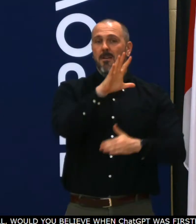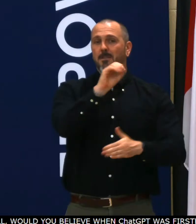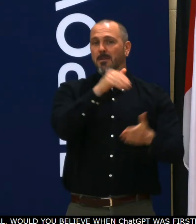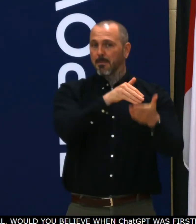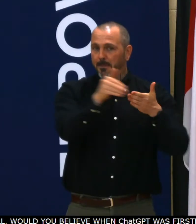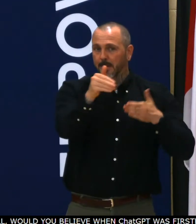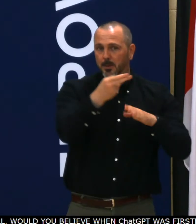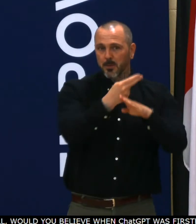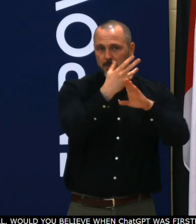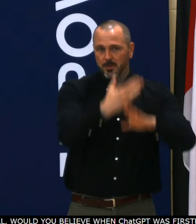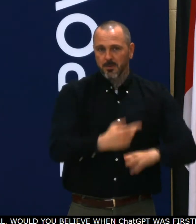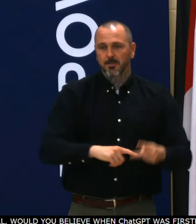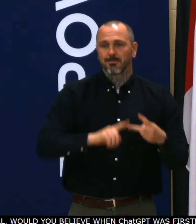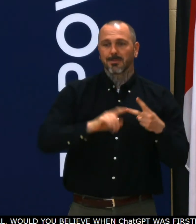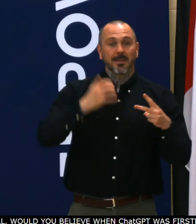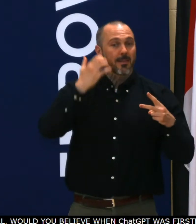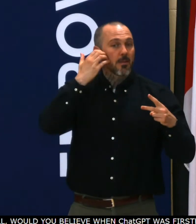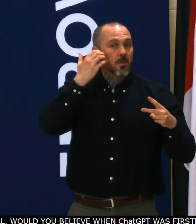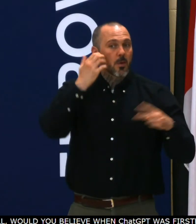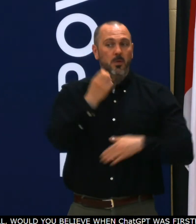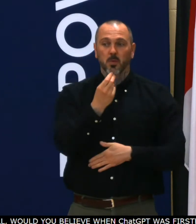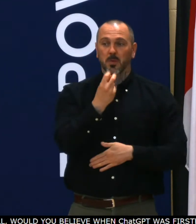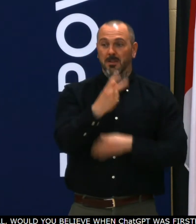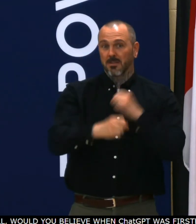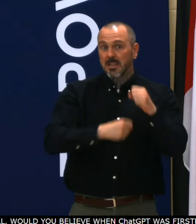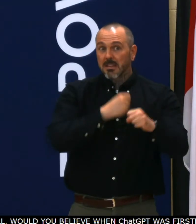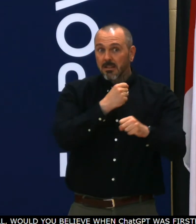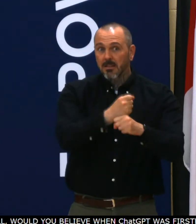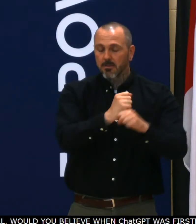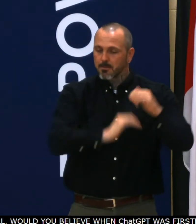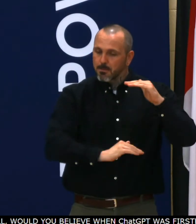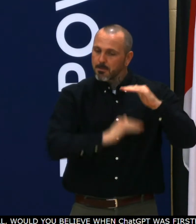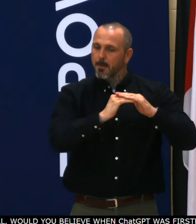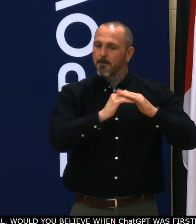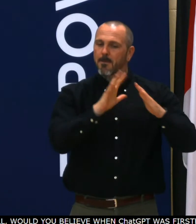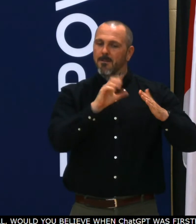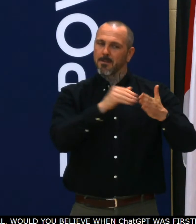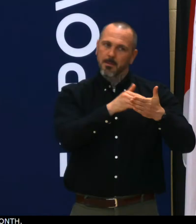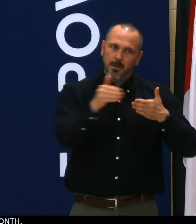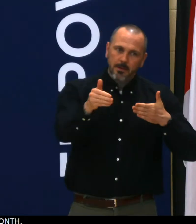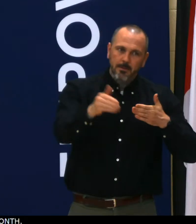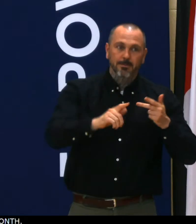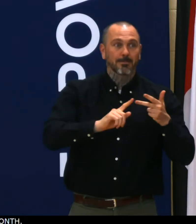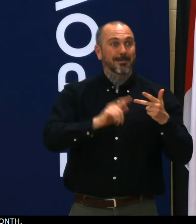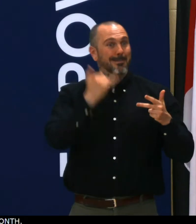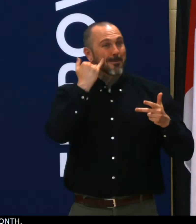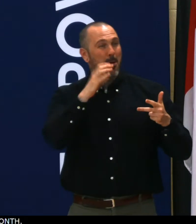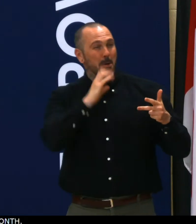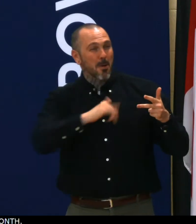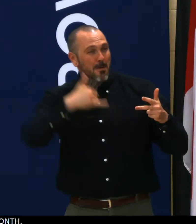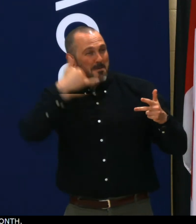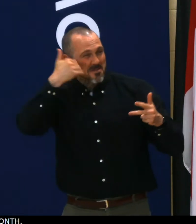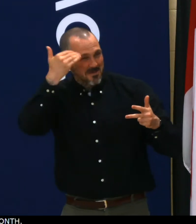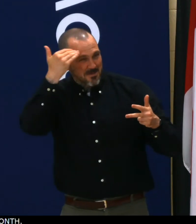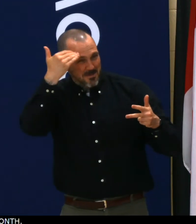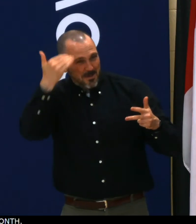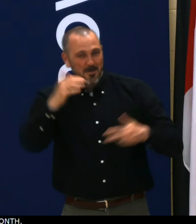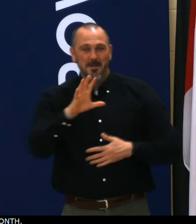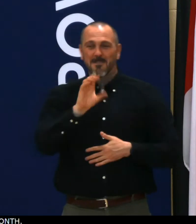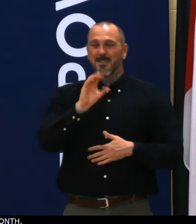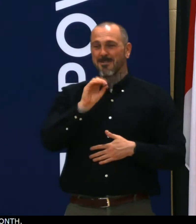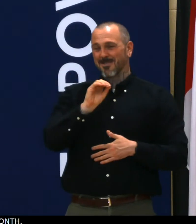phone 12 years. For those of us who can remember traditional phones, it took 50 years, and it